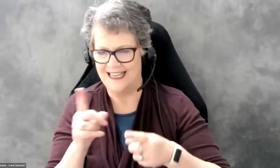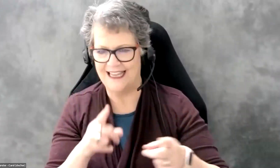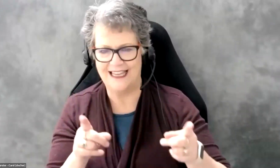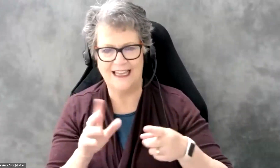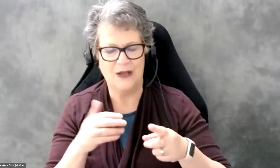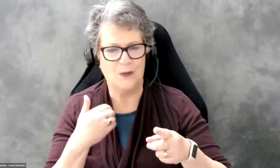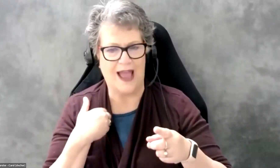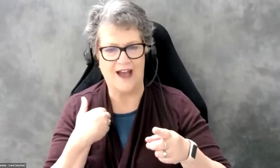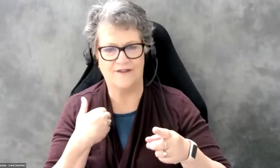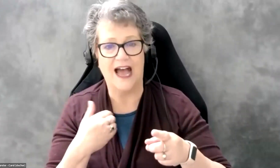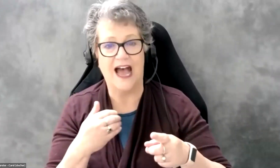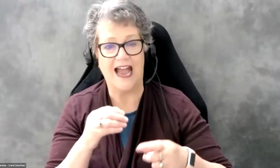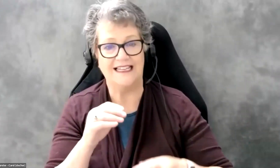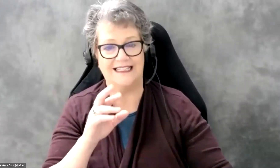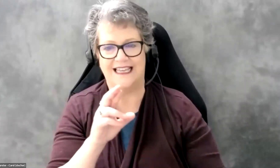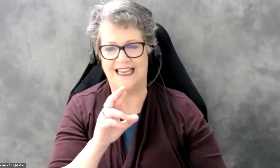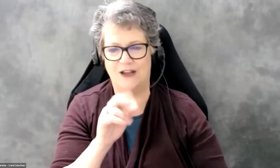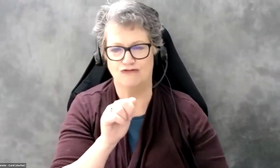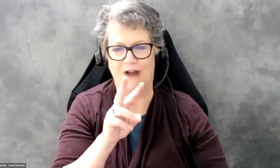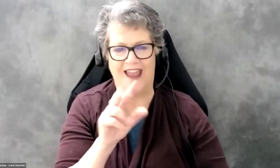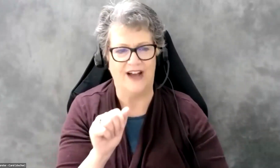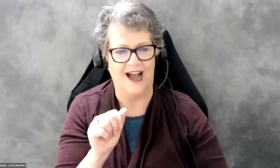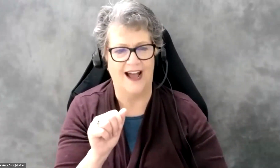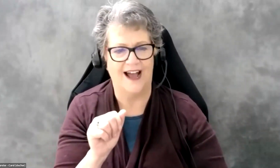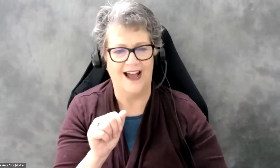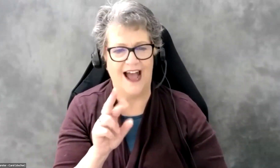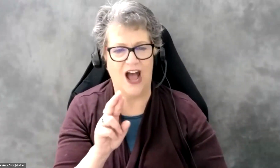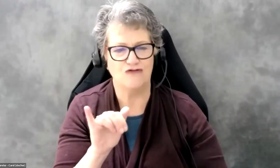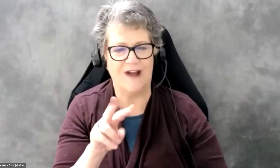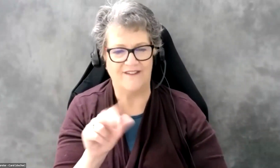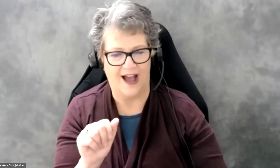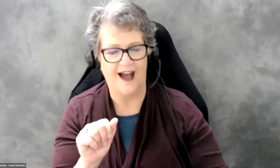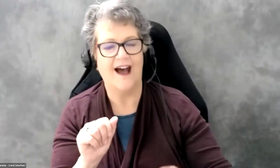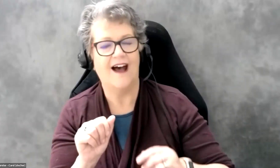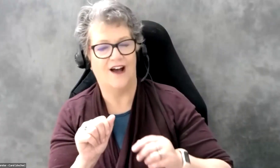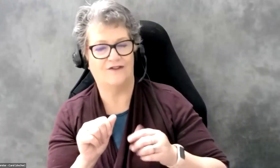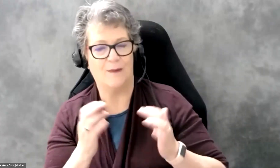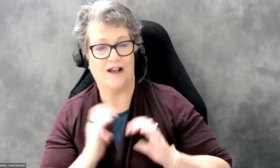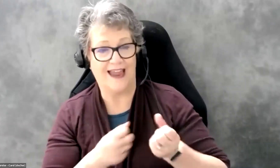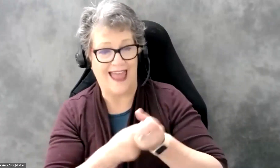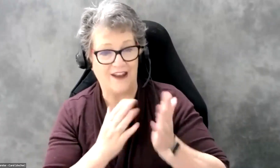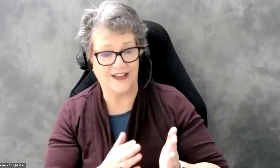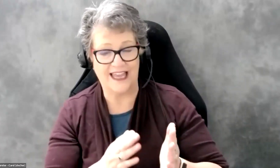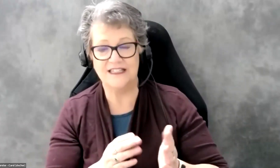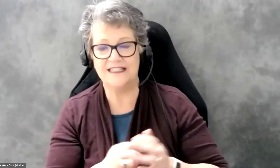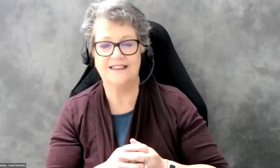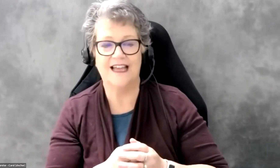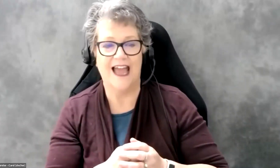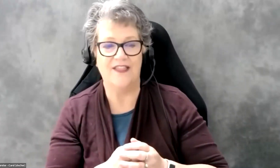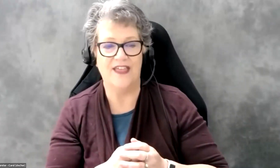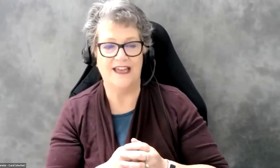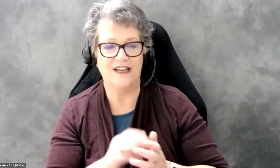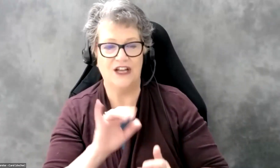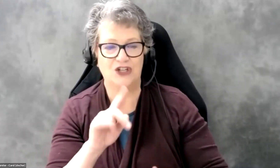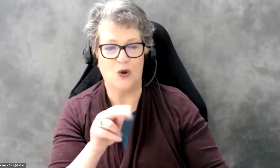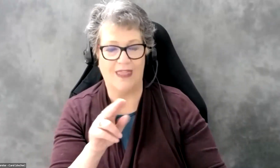I see Reva's name there. It's on my front page. So Reva from one of our client advocates is on there. Jolana is on this morning too. All right. And I